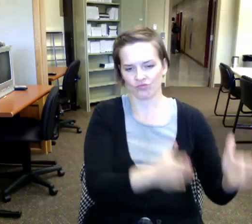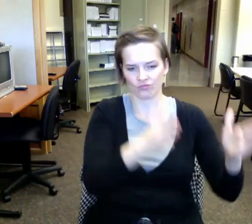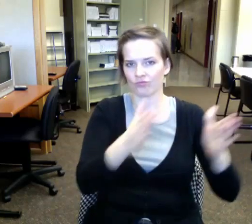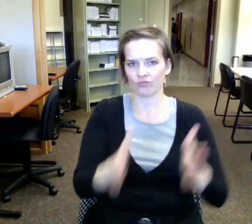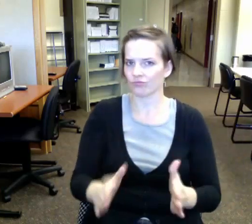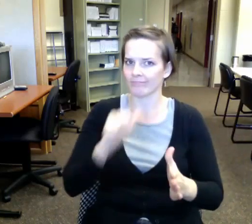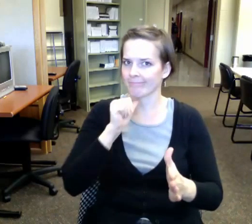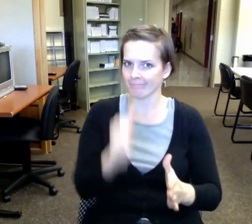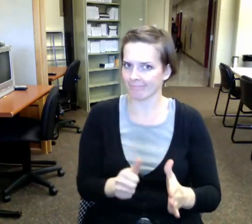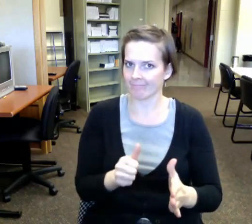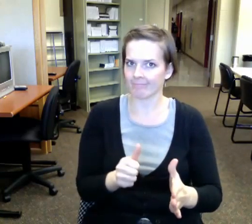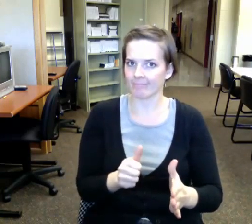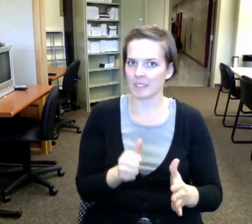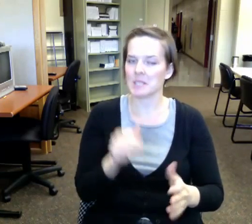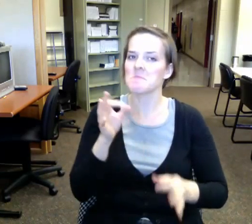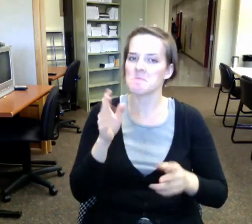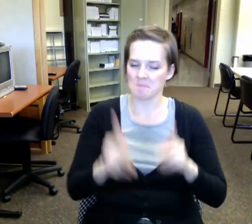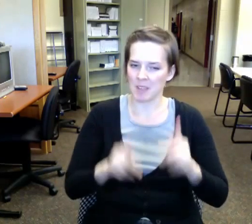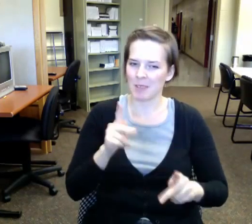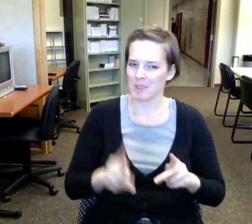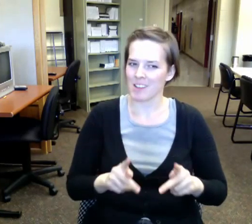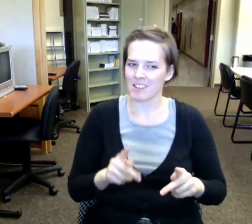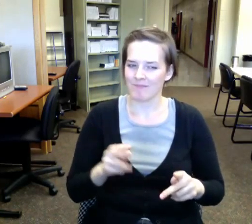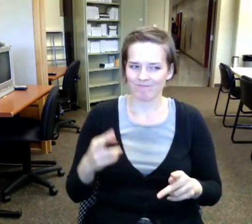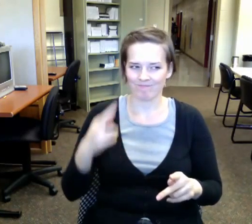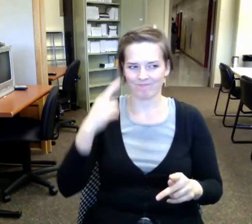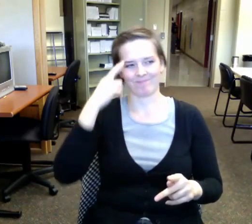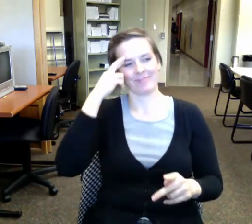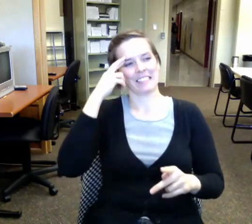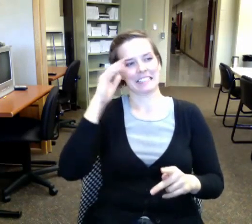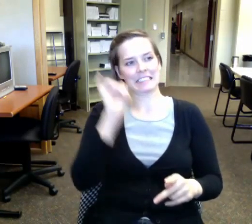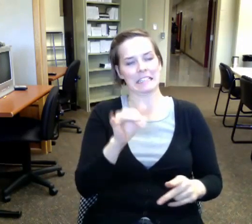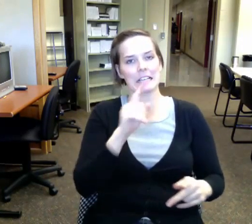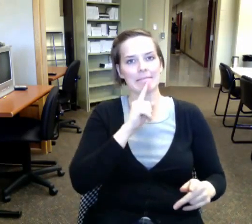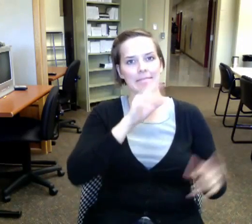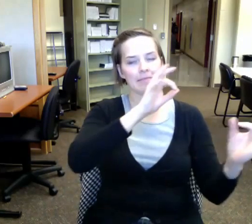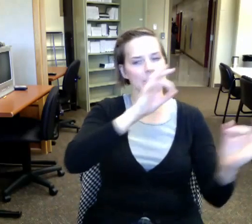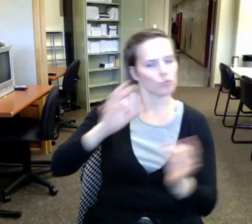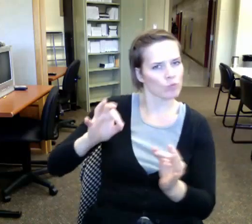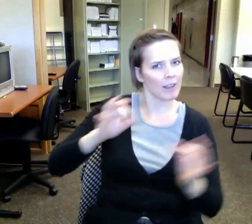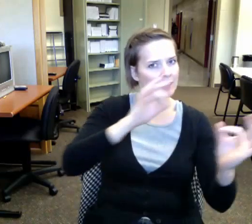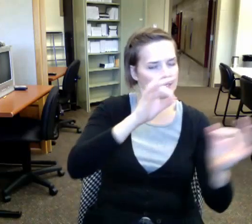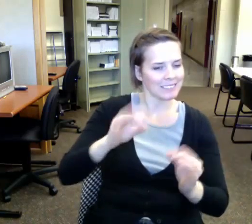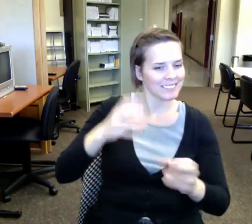this very distracting and makes it hard to pay attention and hard to listen effectively.